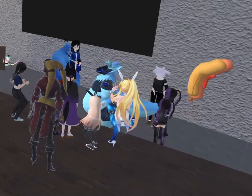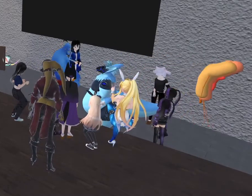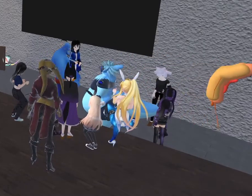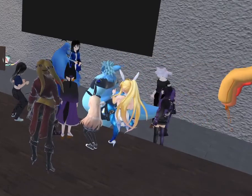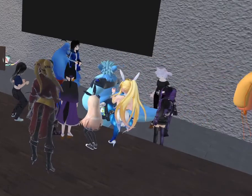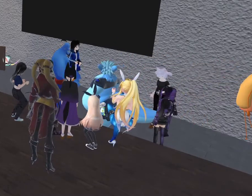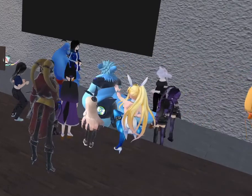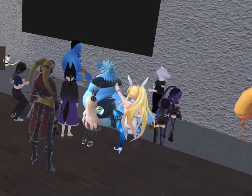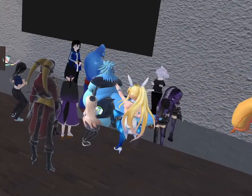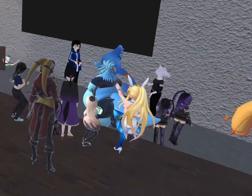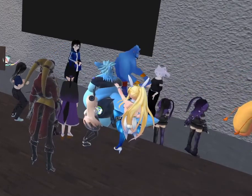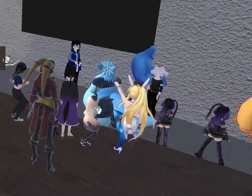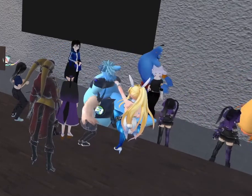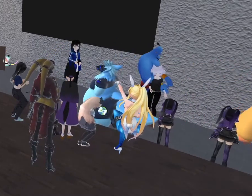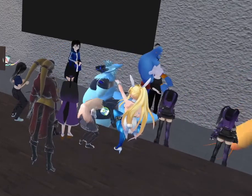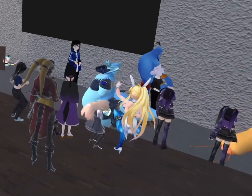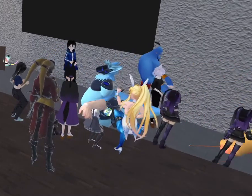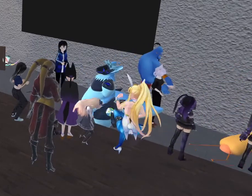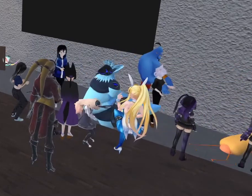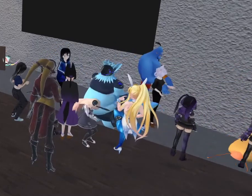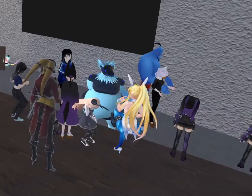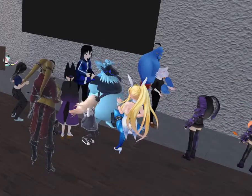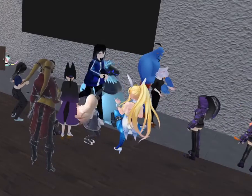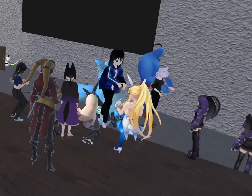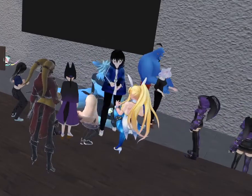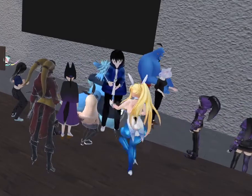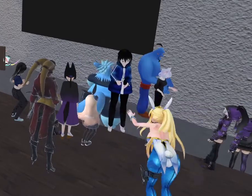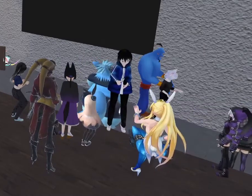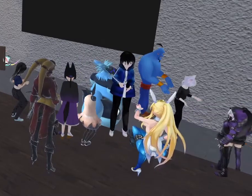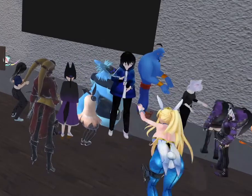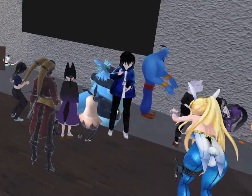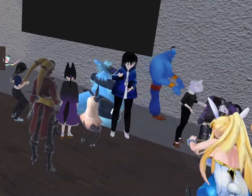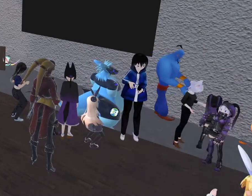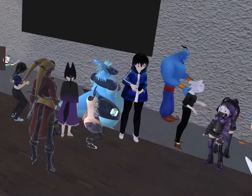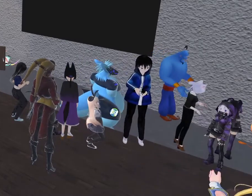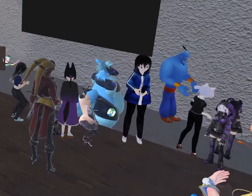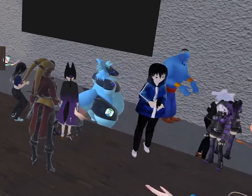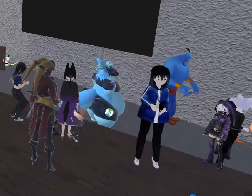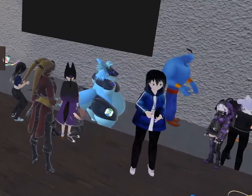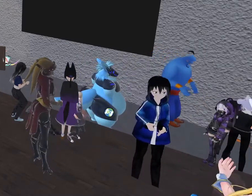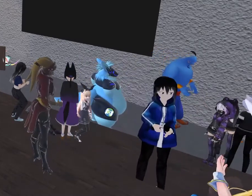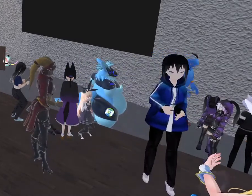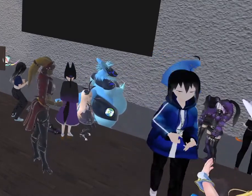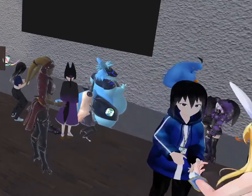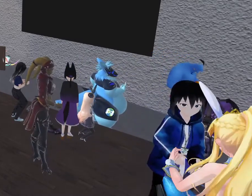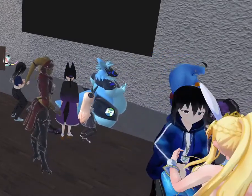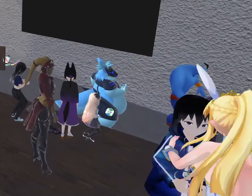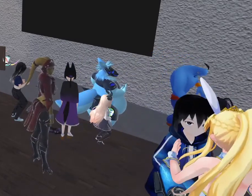chase. Yeah, it's me. Oh, we chased. Oh my gosh, Jeez, it Kemi. has You're a. just gonna be your random weenie roasting. no, No, okay, okay. okay. Hearing it or C-H-A. clear, I